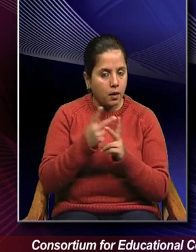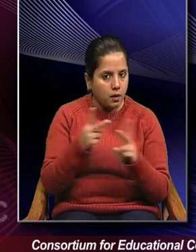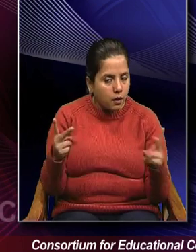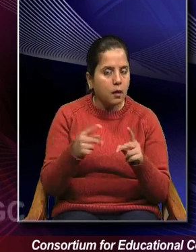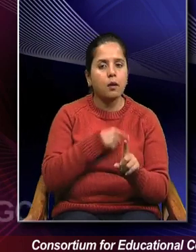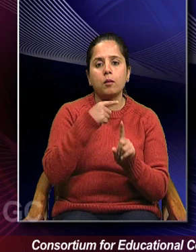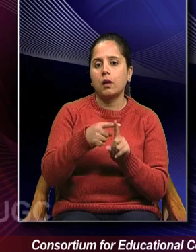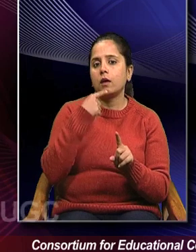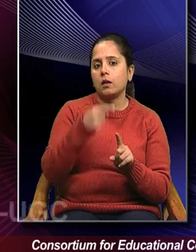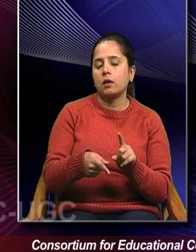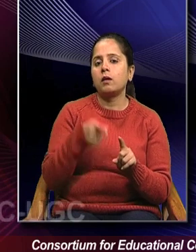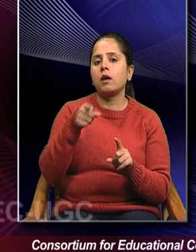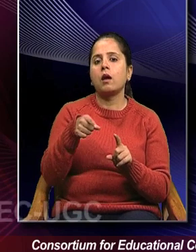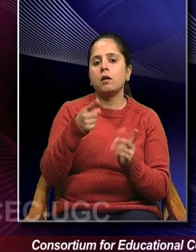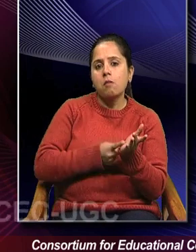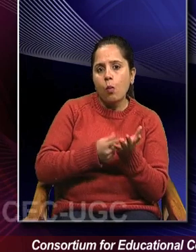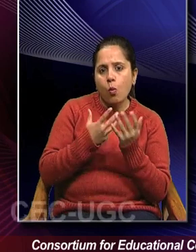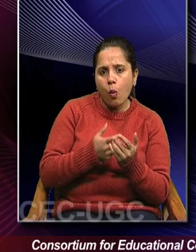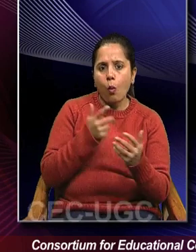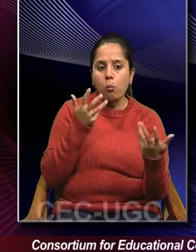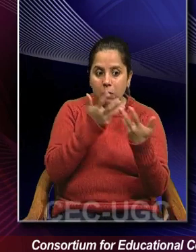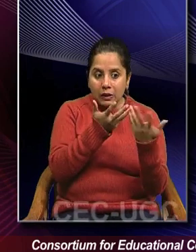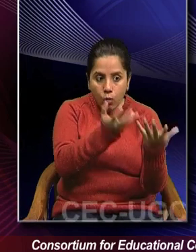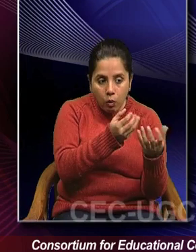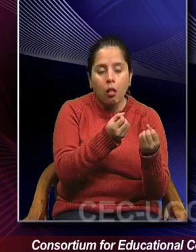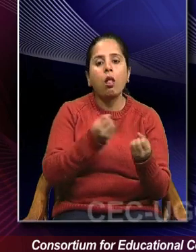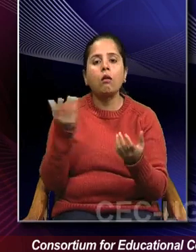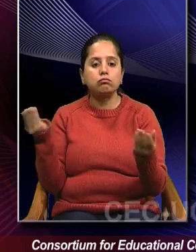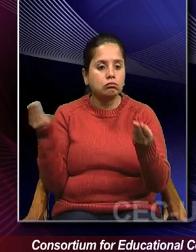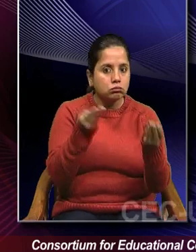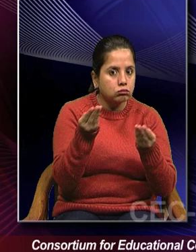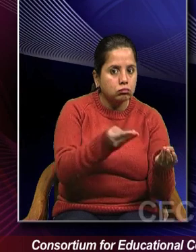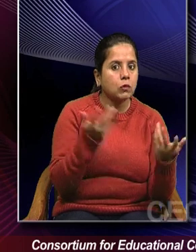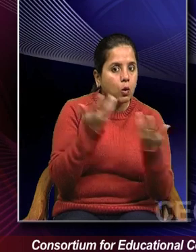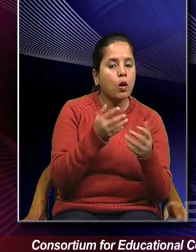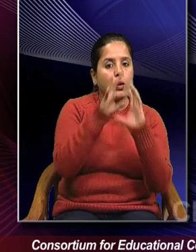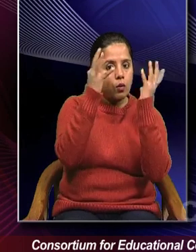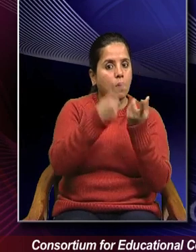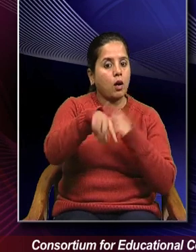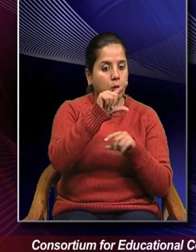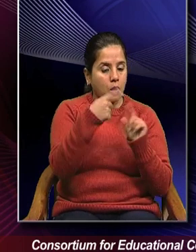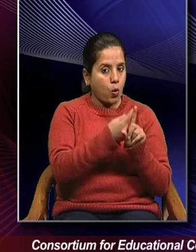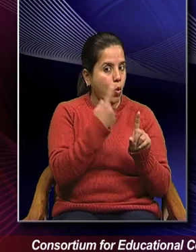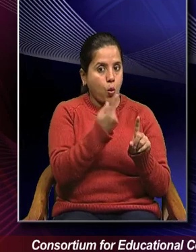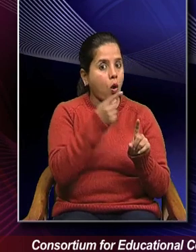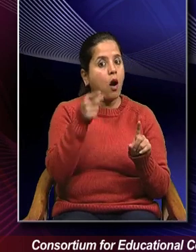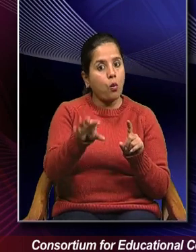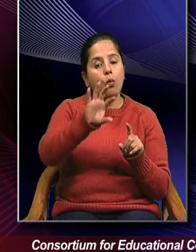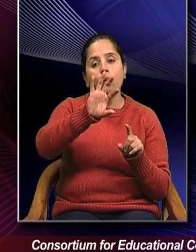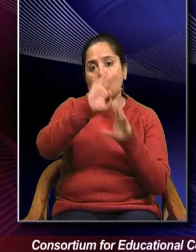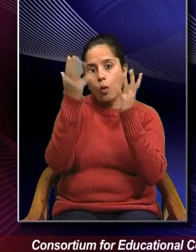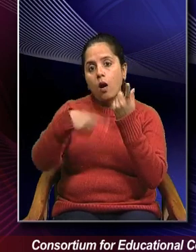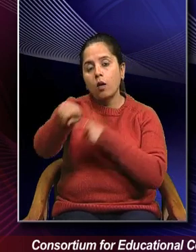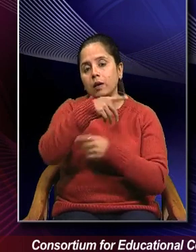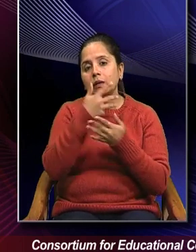as well as meeting the demand of not only Britain, but across the world as well, where we find that these kinds